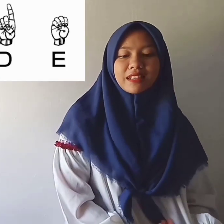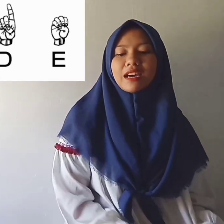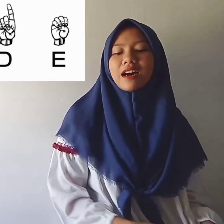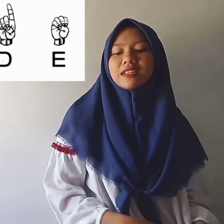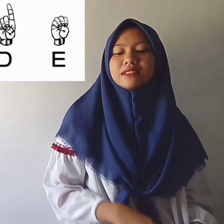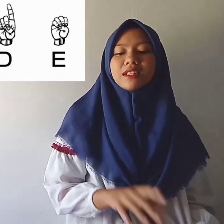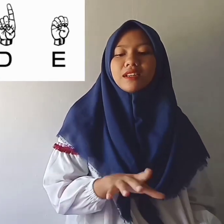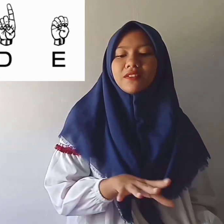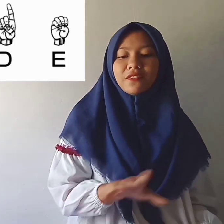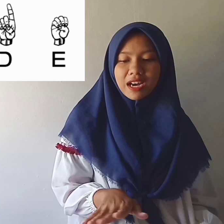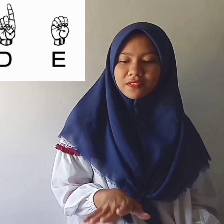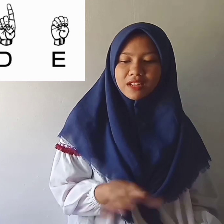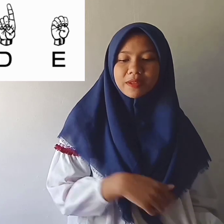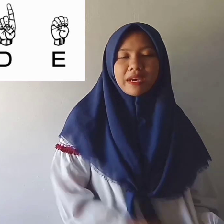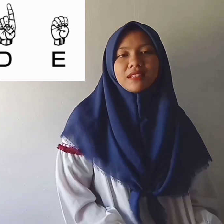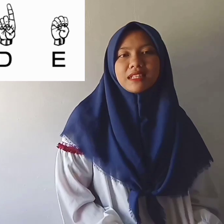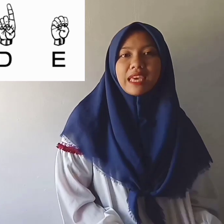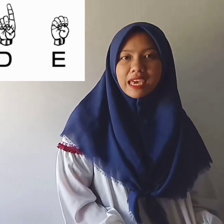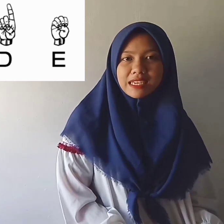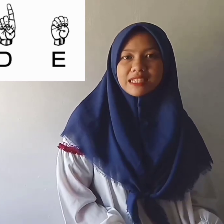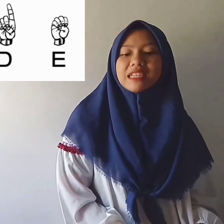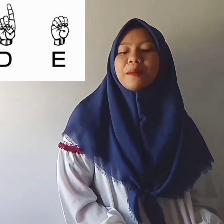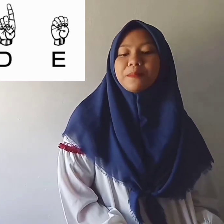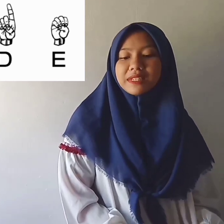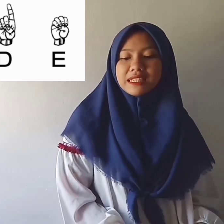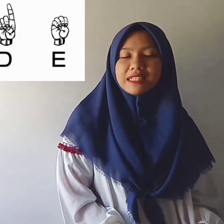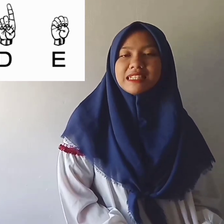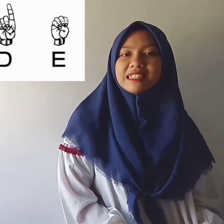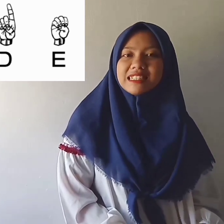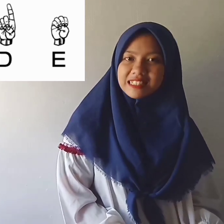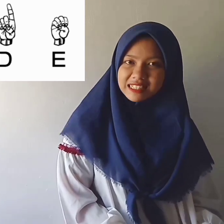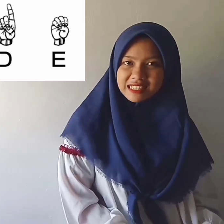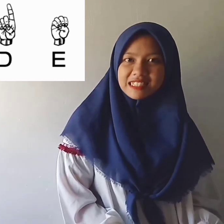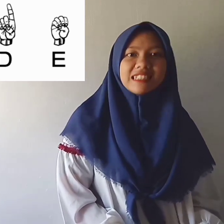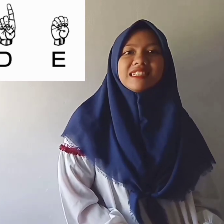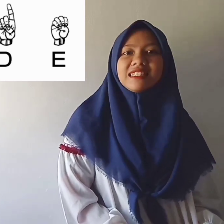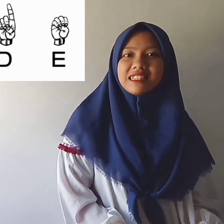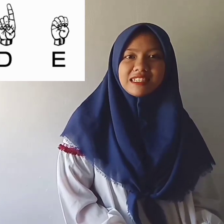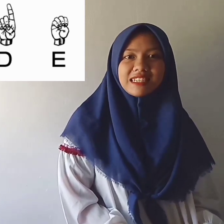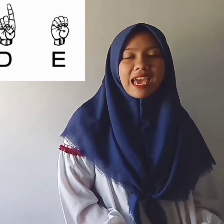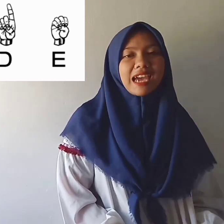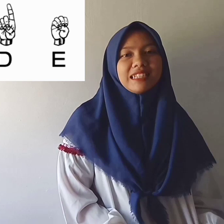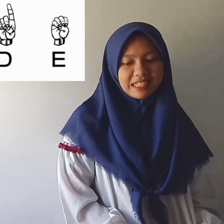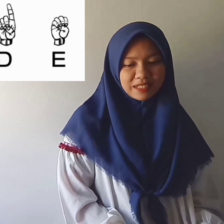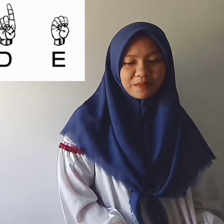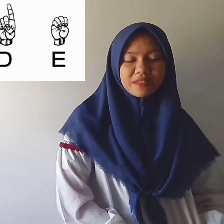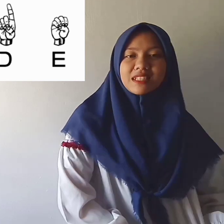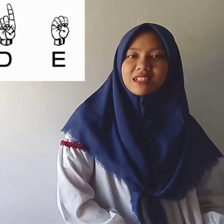There are 5 alphabets. There's A, B, C, D, and E. Start